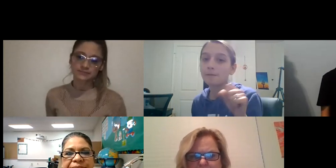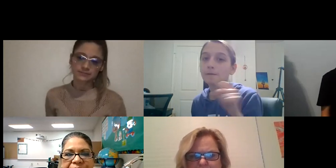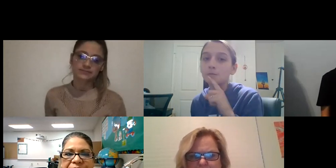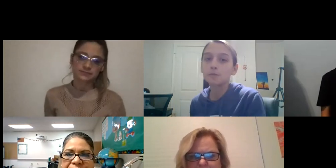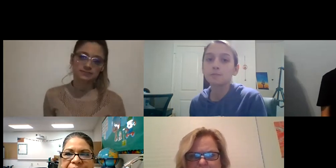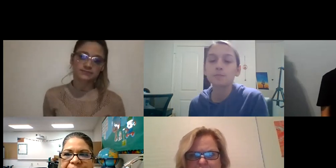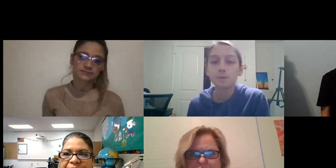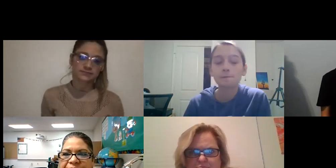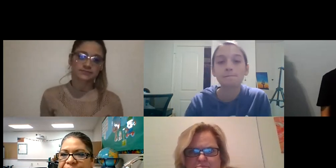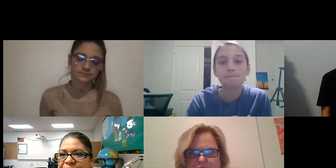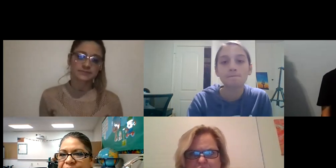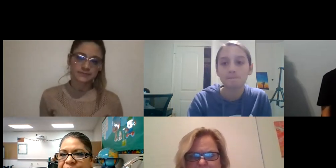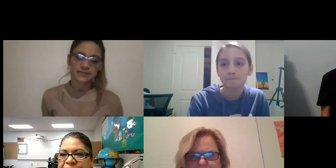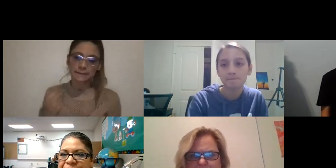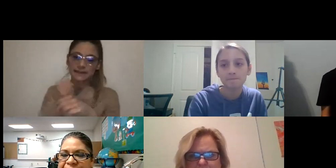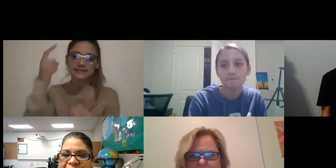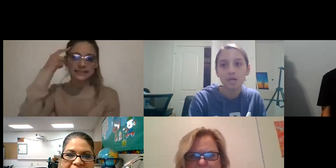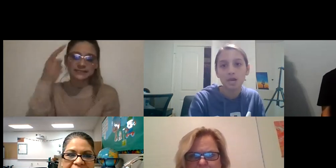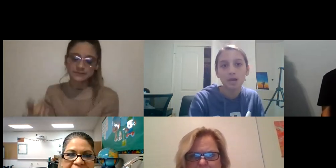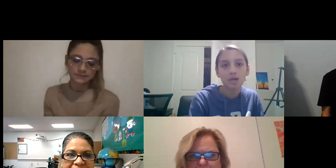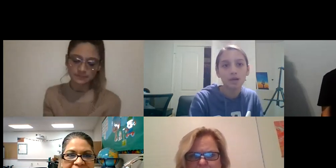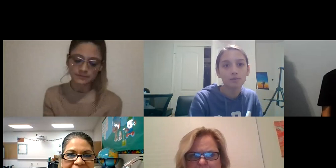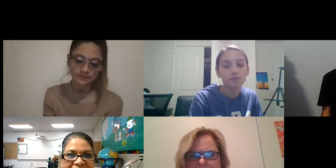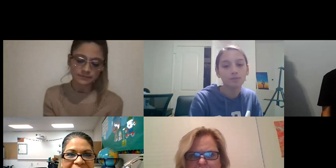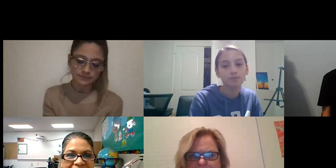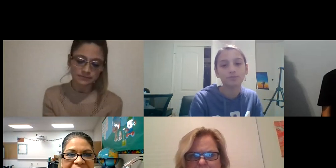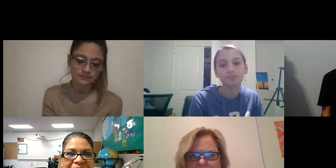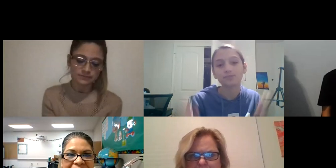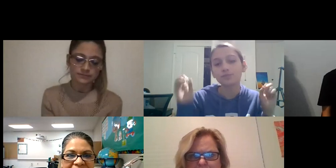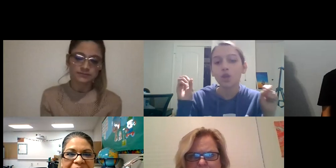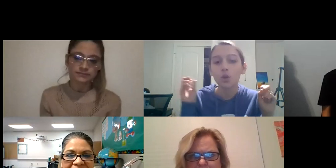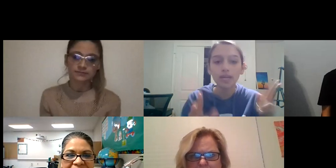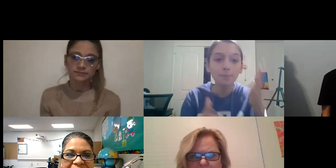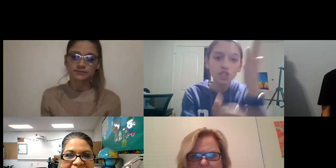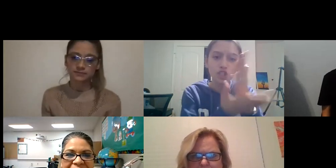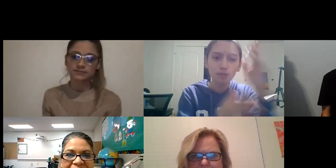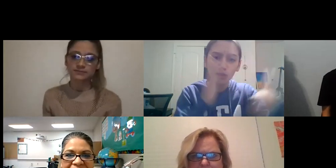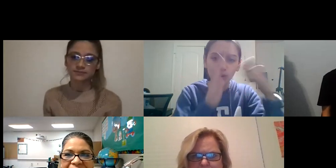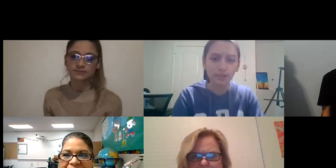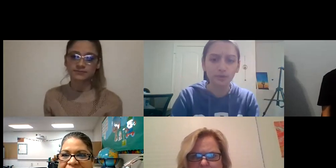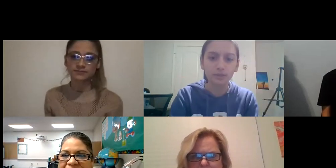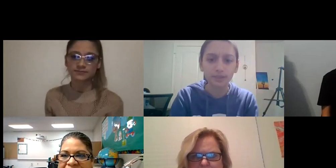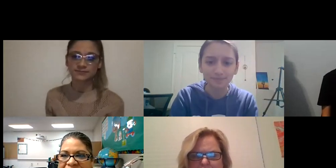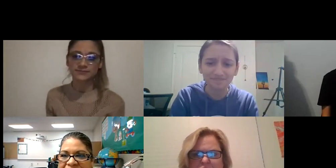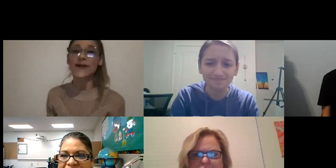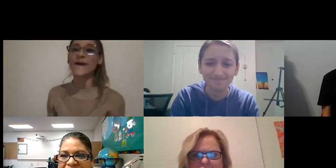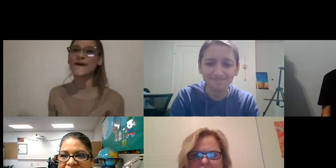Okay. Yeah, that's true. That makes sense. Yeah, I'm going to stop recording really quick.